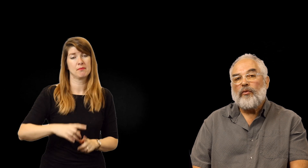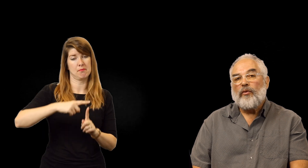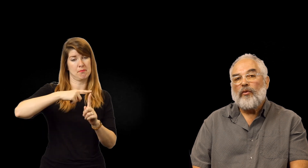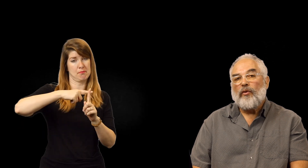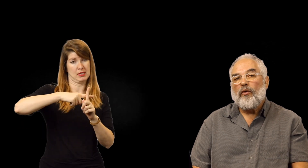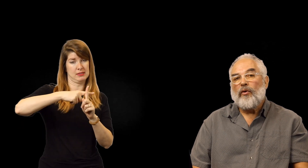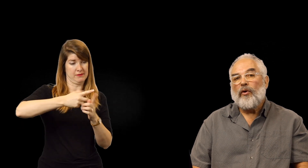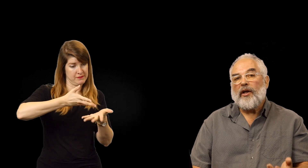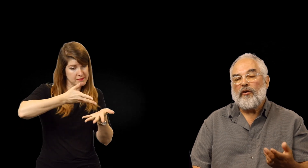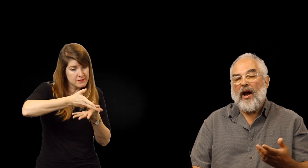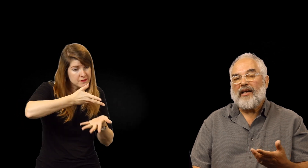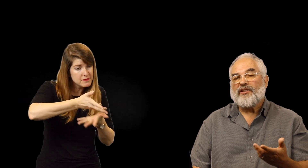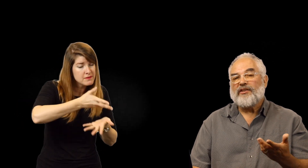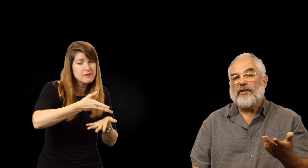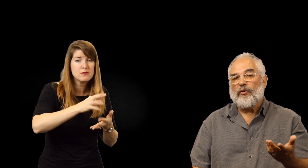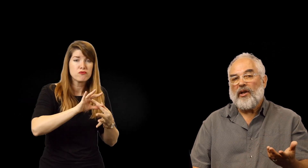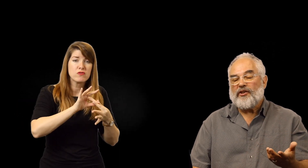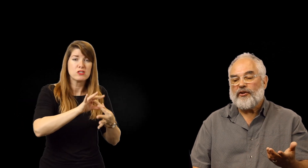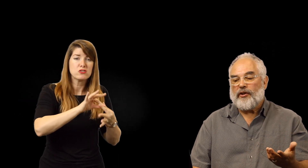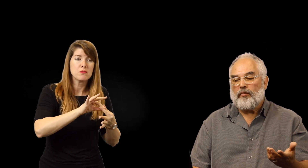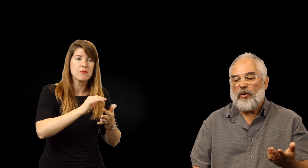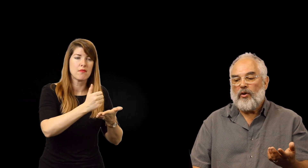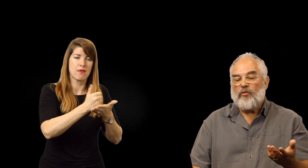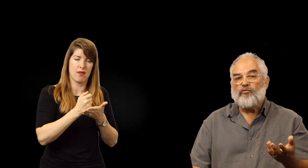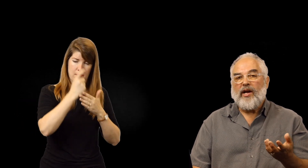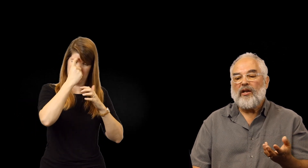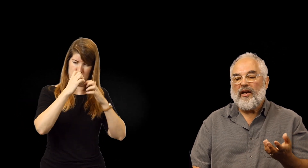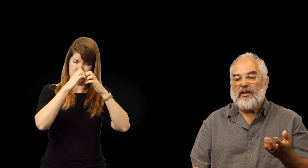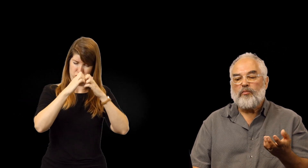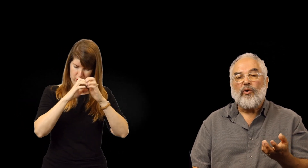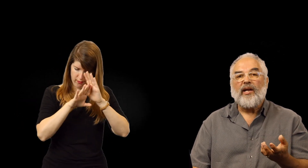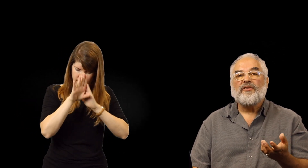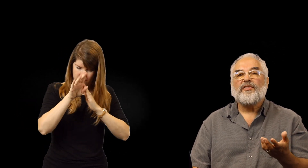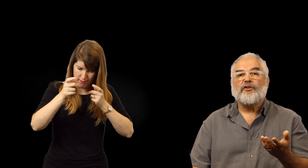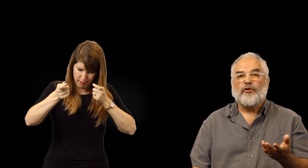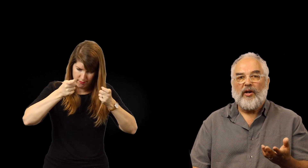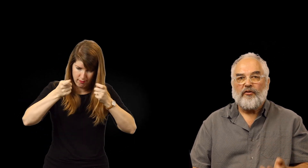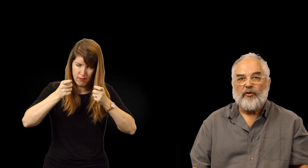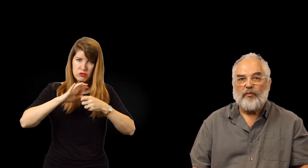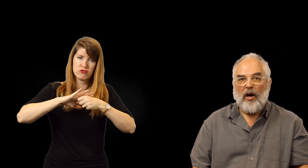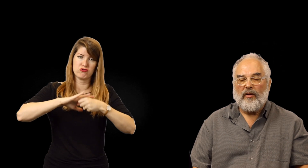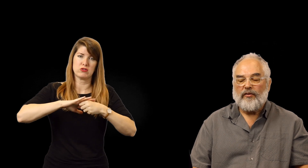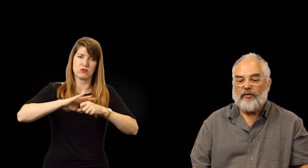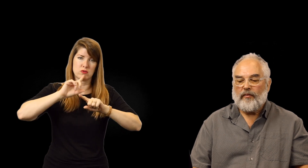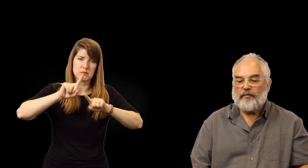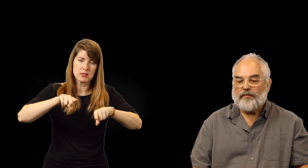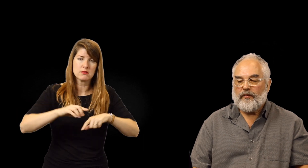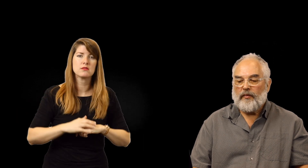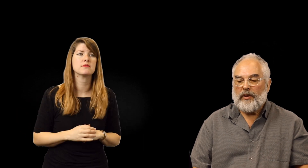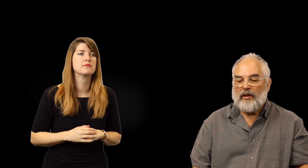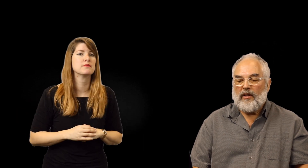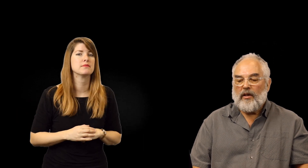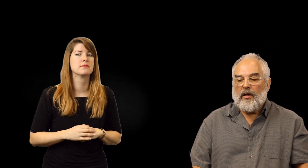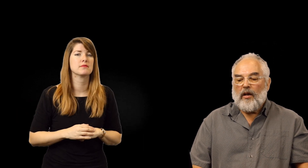Positive interactions in a relationship regulate the brain's stress response.